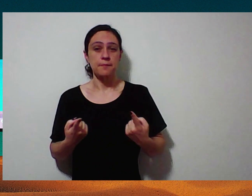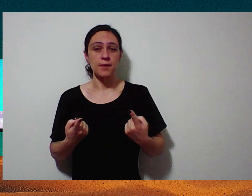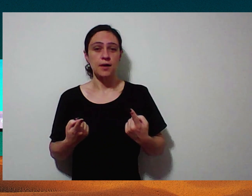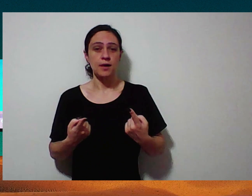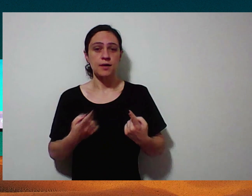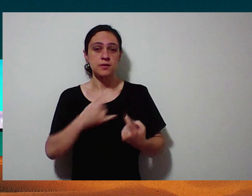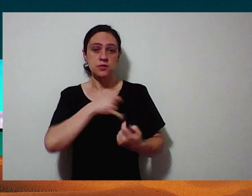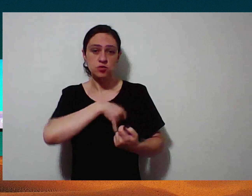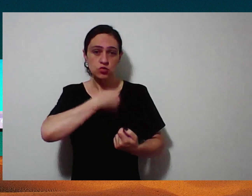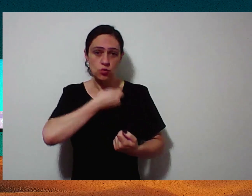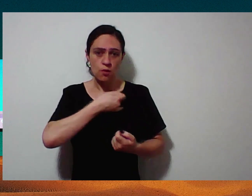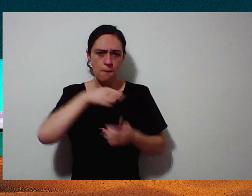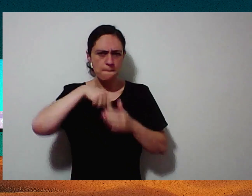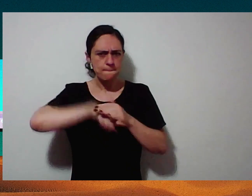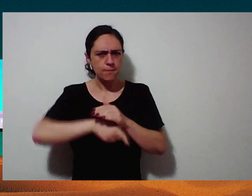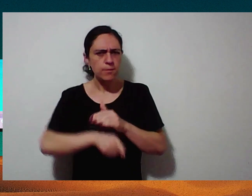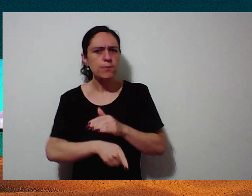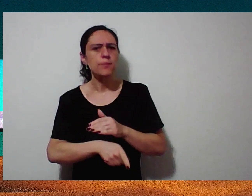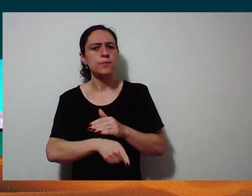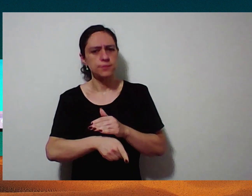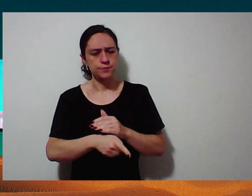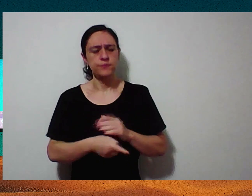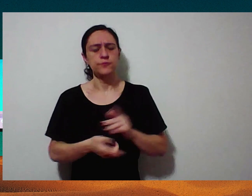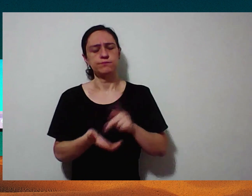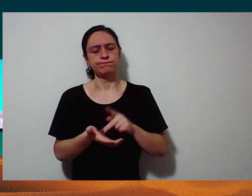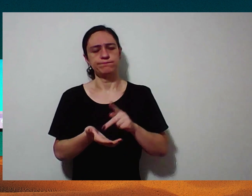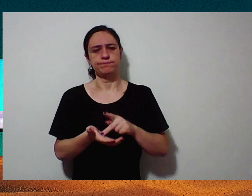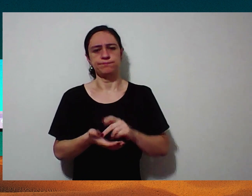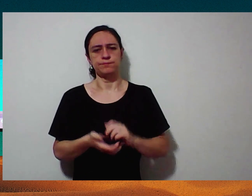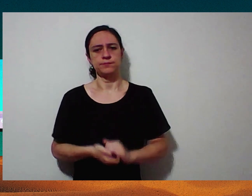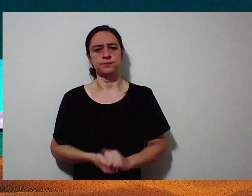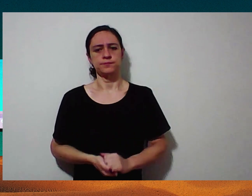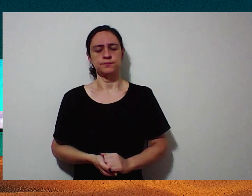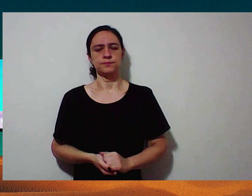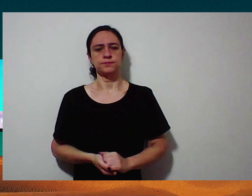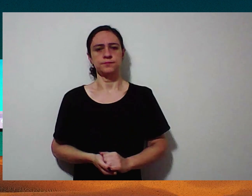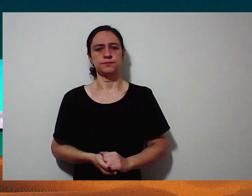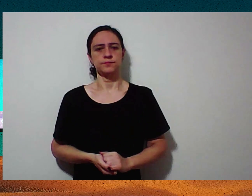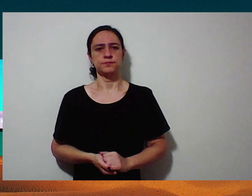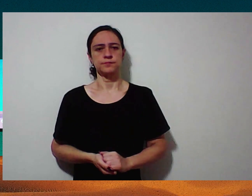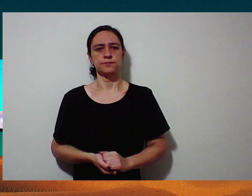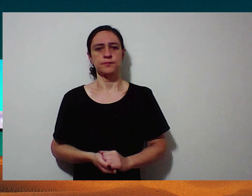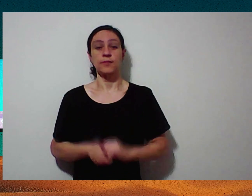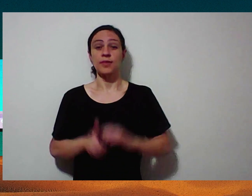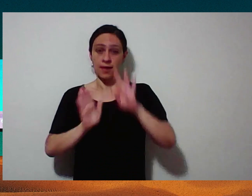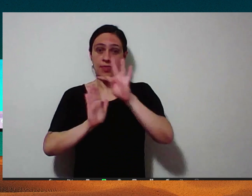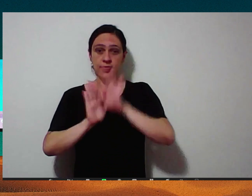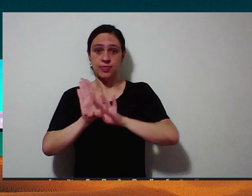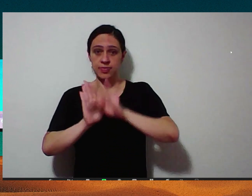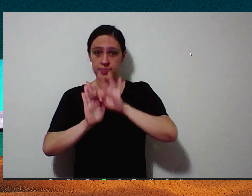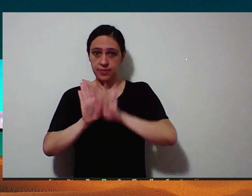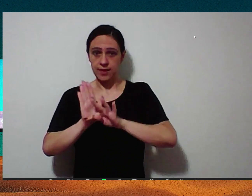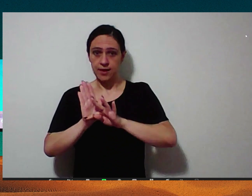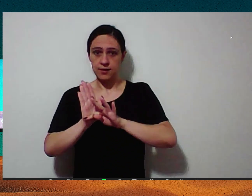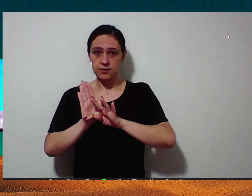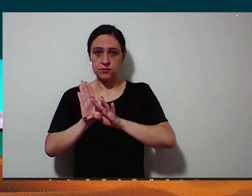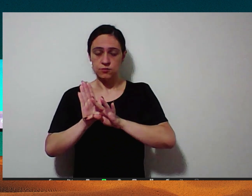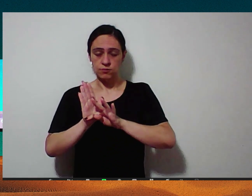muito profundos. But the writings of John, they are very deep. Esse texto que nós vamos abordar